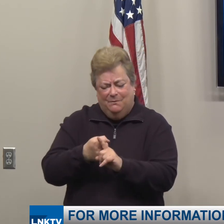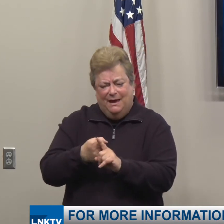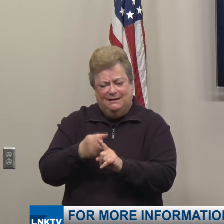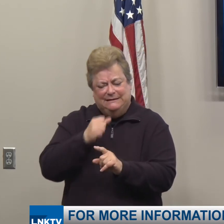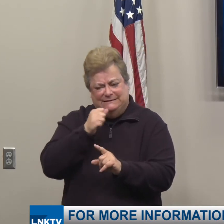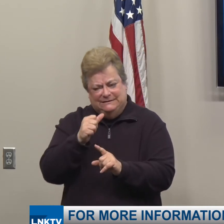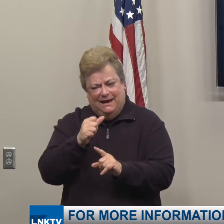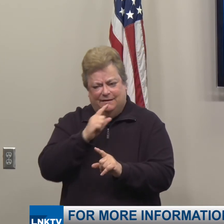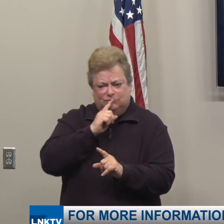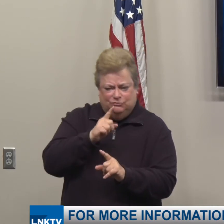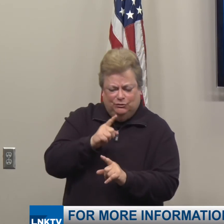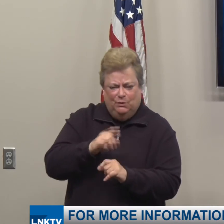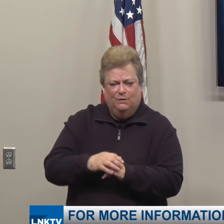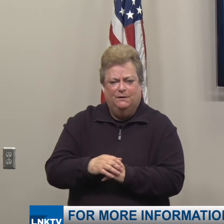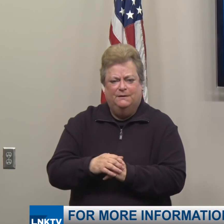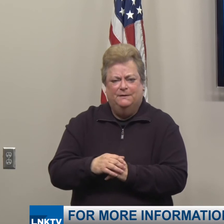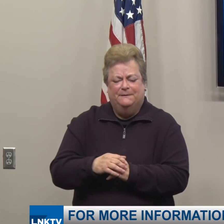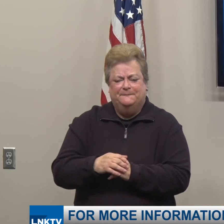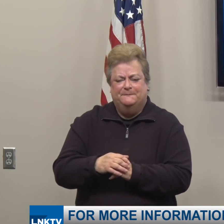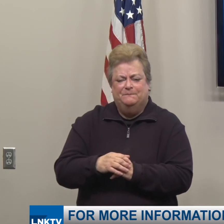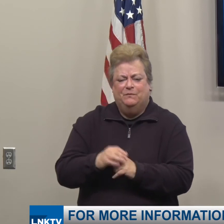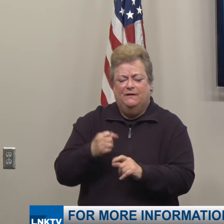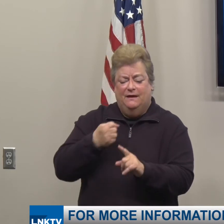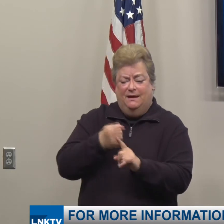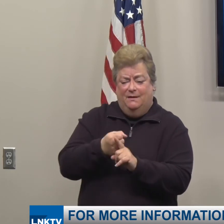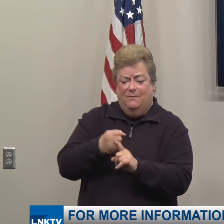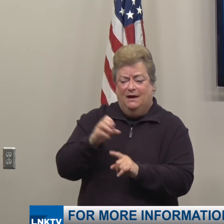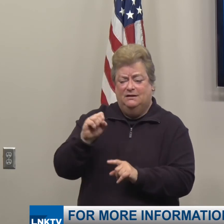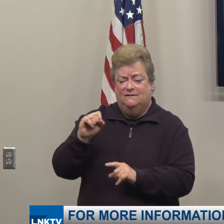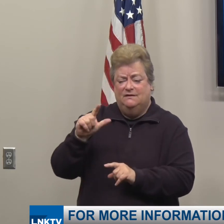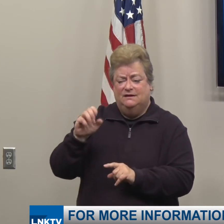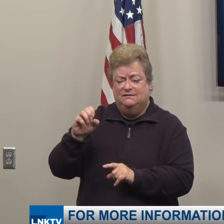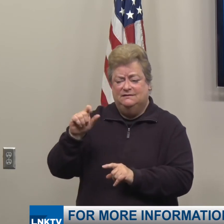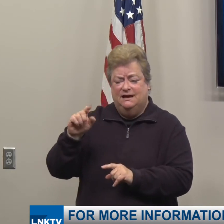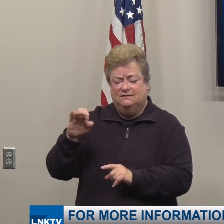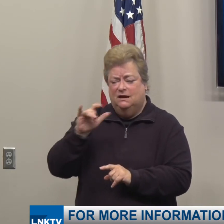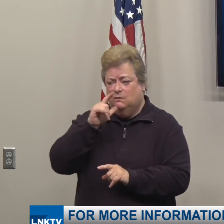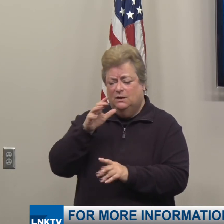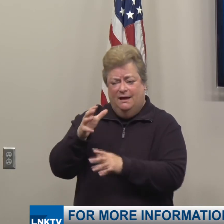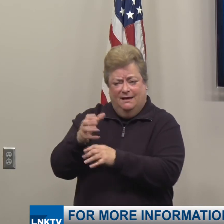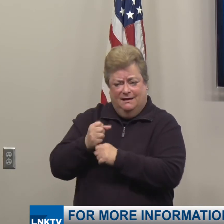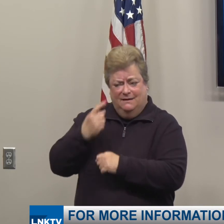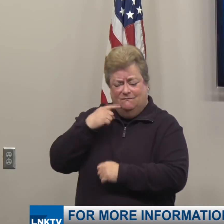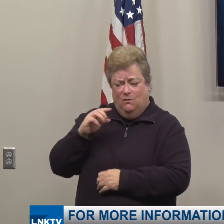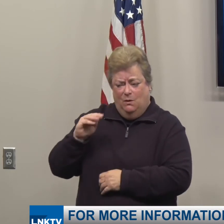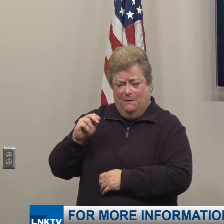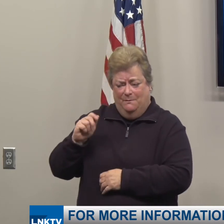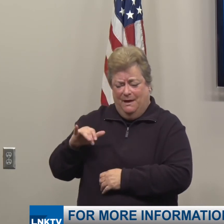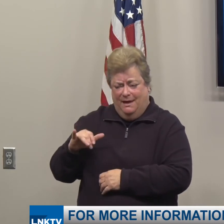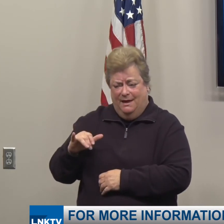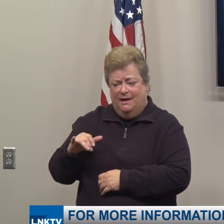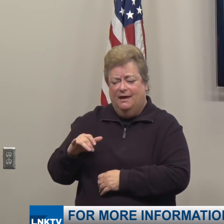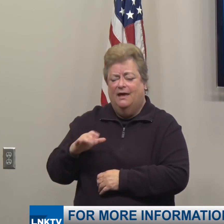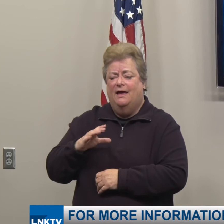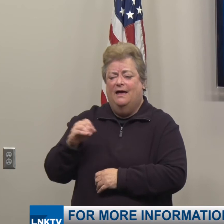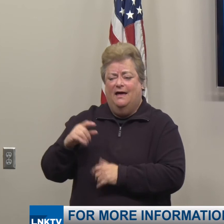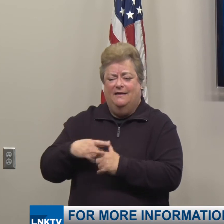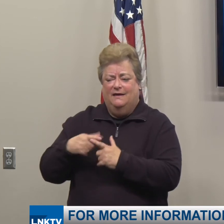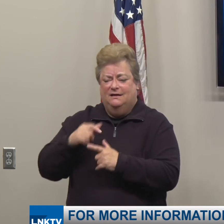uncertain. Reports on impacted sales tax will not be received until mid-May for the March numbers and mid-June for the April